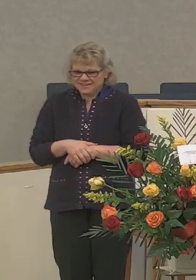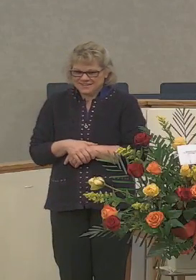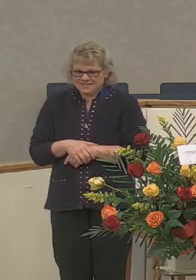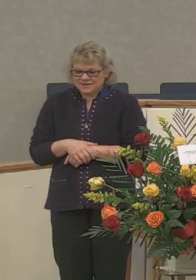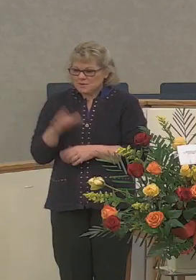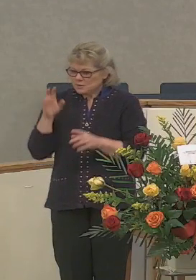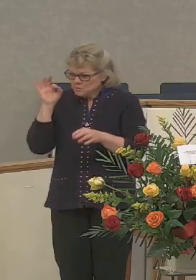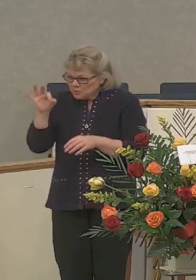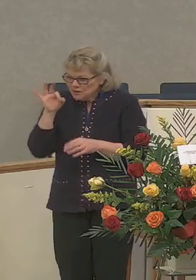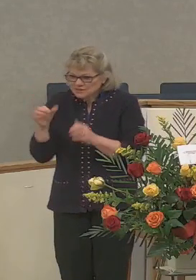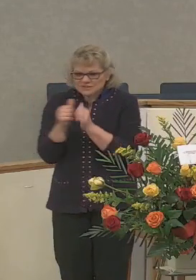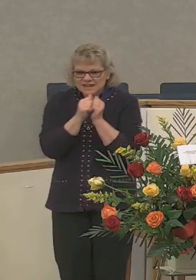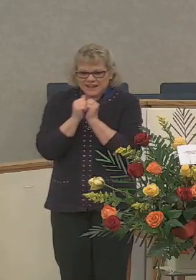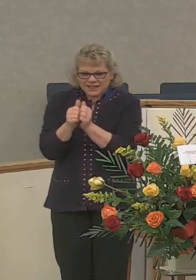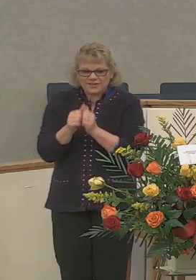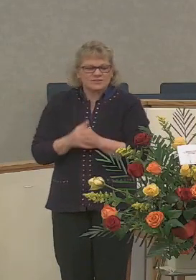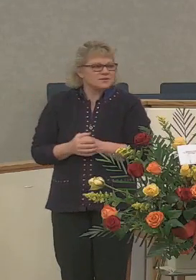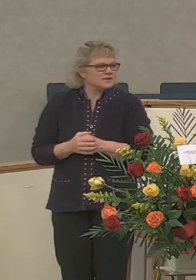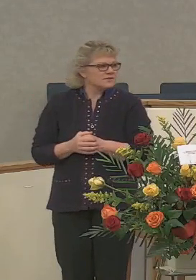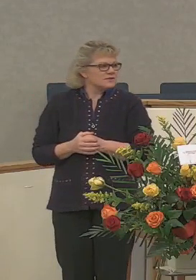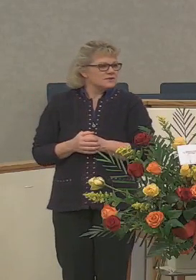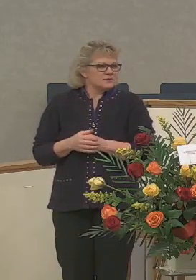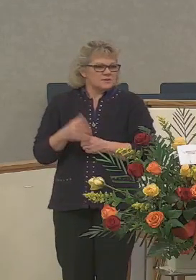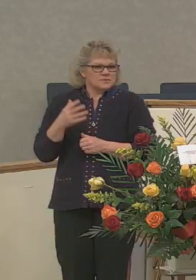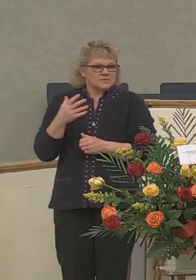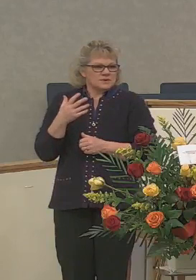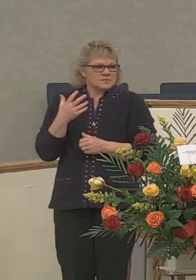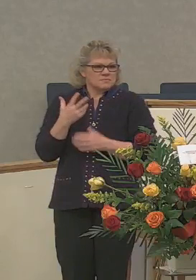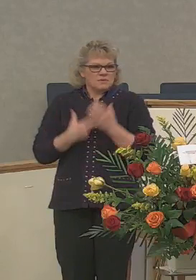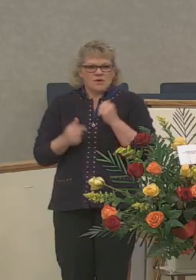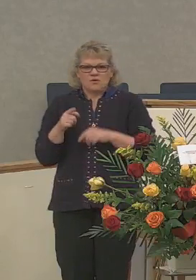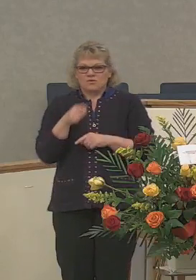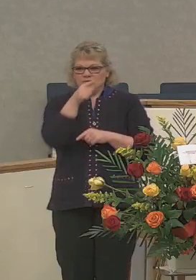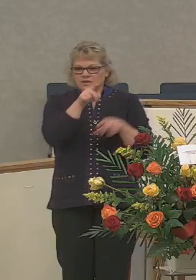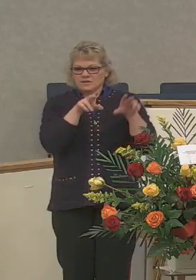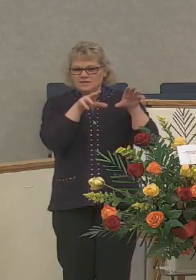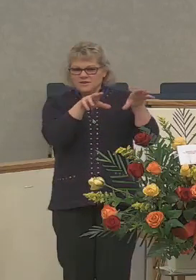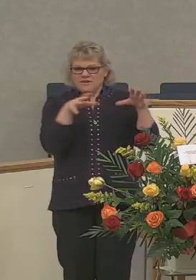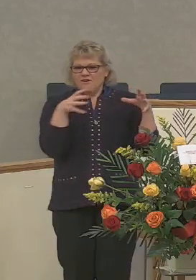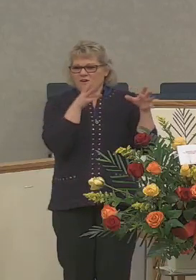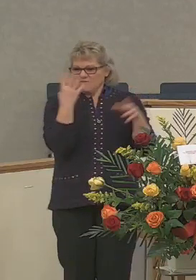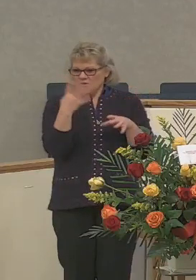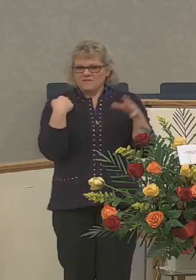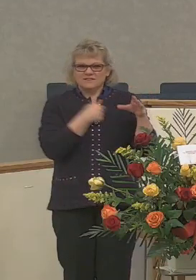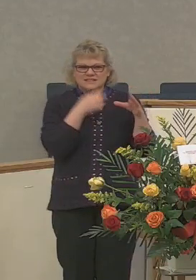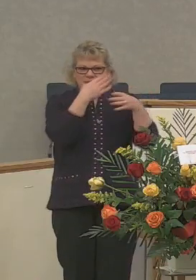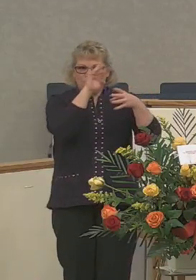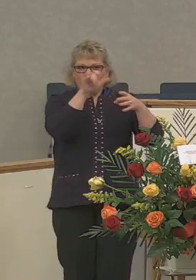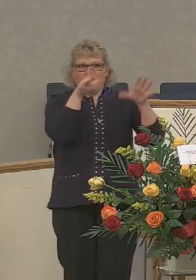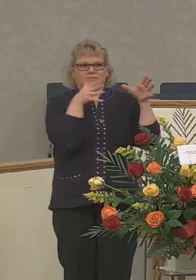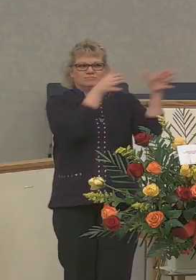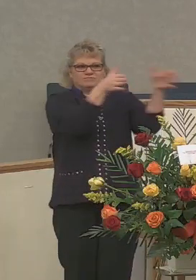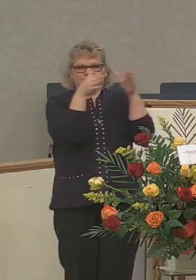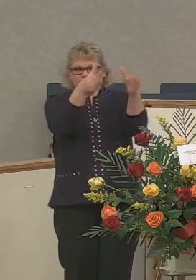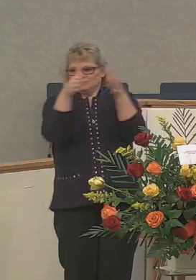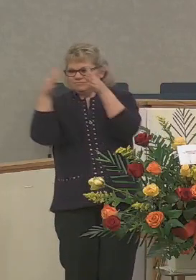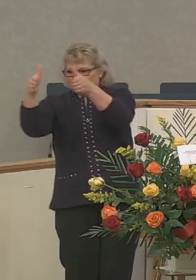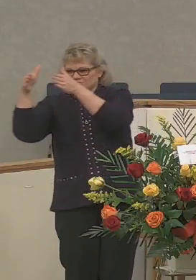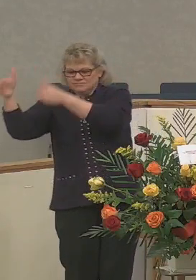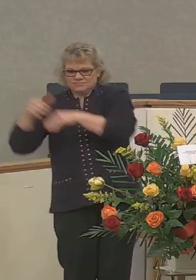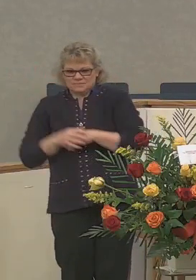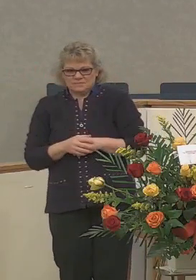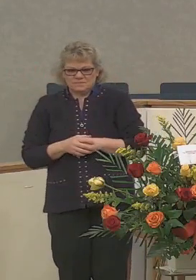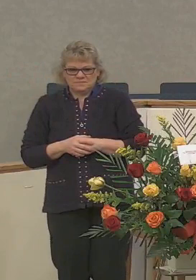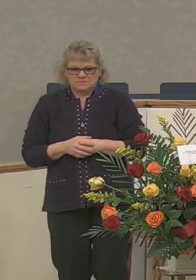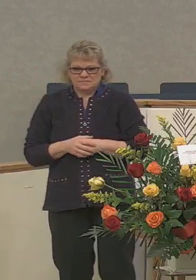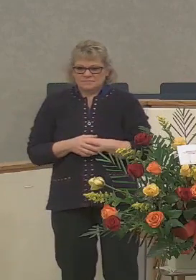We were both ordained together. And we both have our crypt down here down the street, all four of us, right in the wall. We're